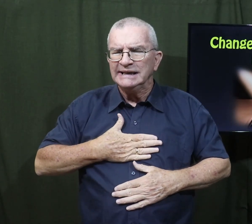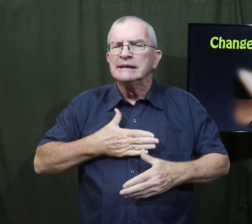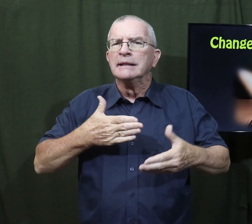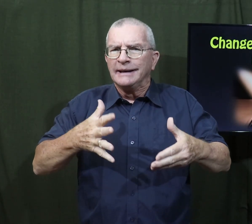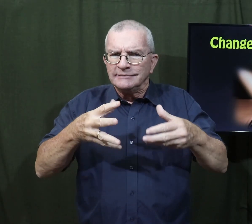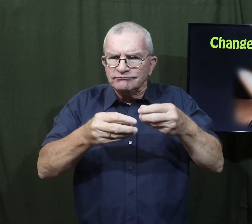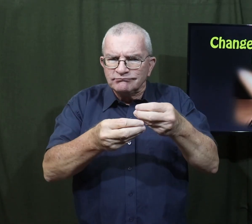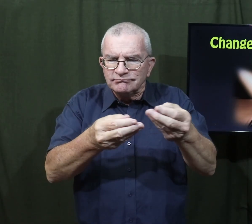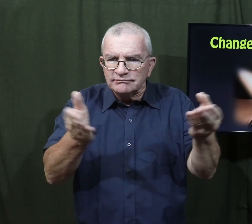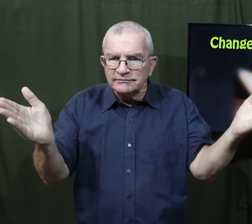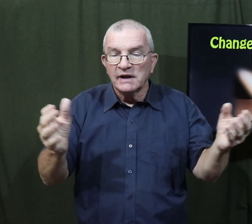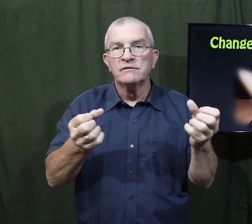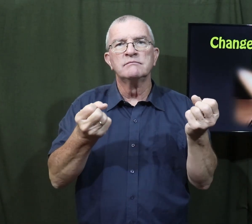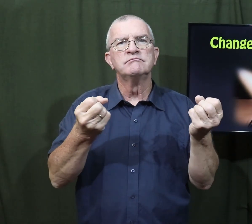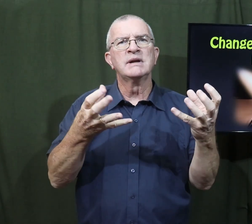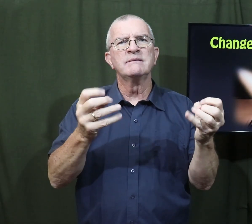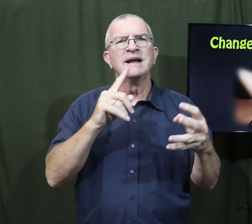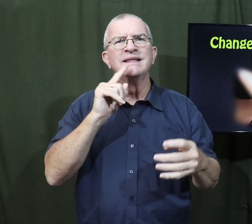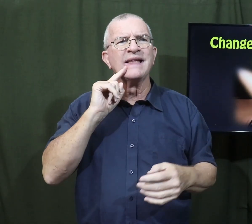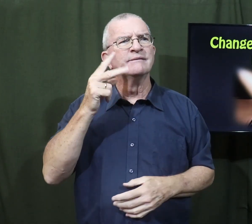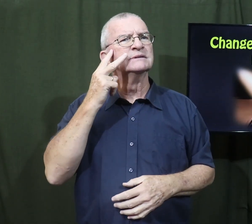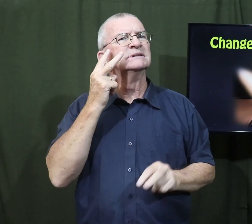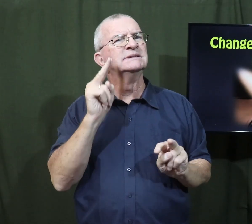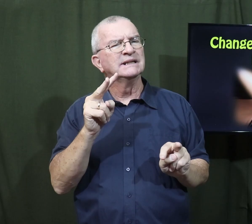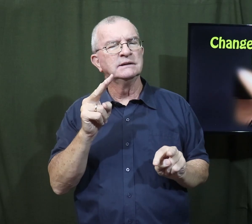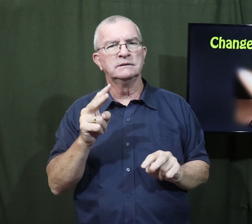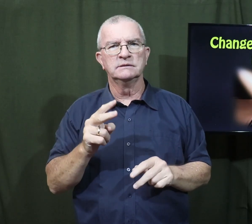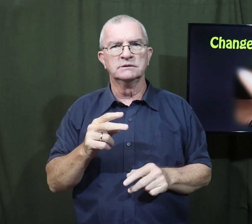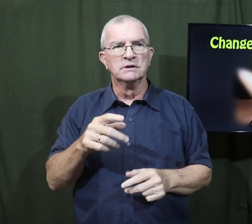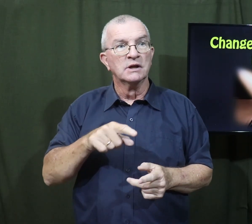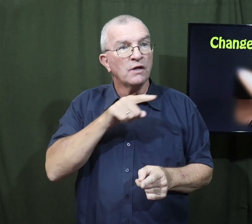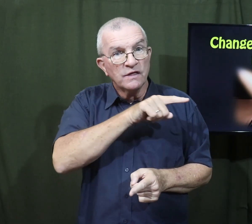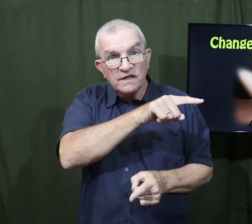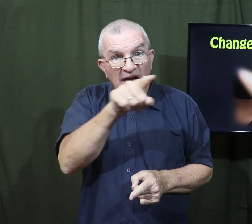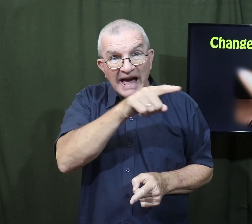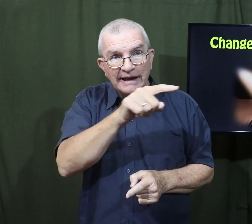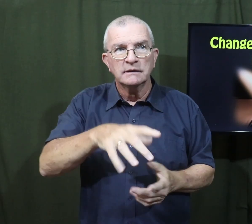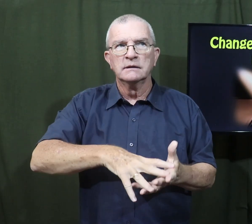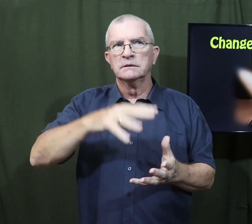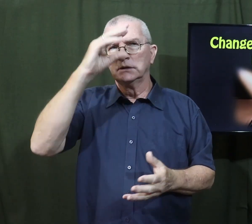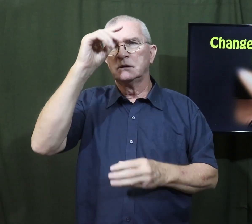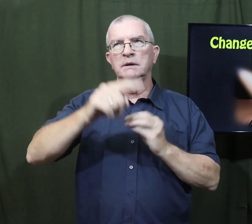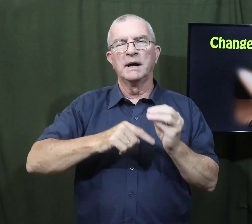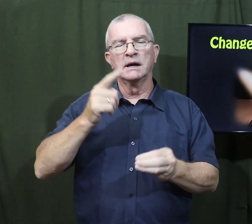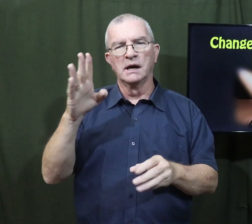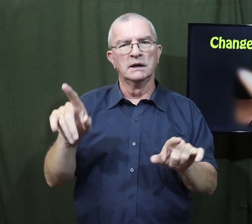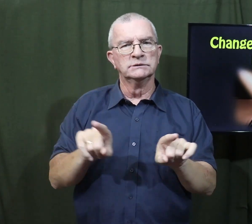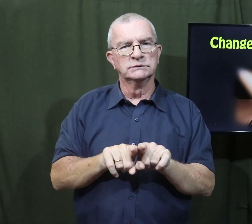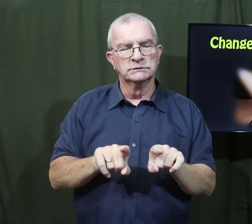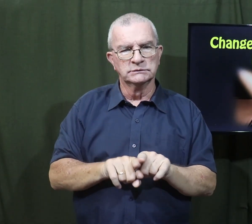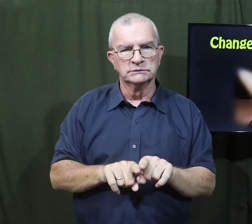Let us get this out to many deaf so that they learn about God also.